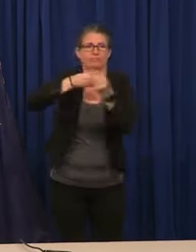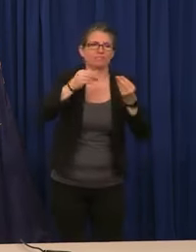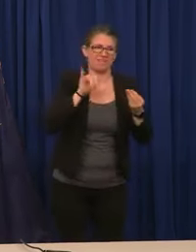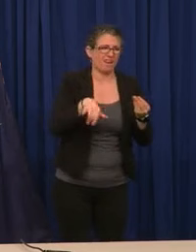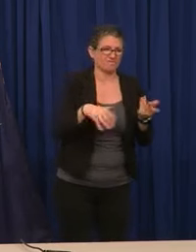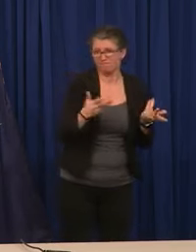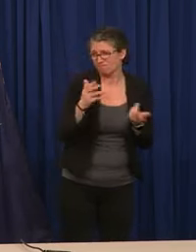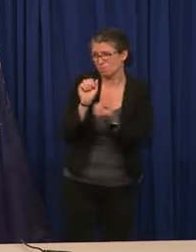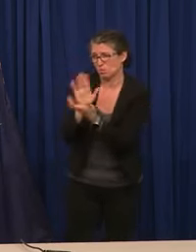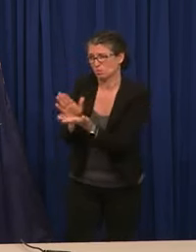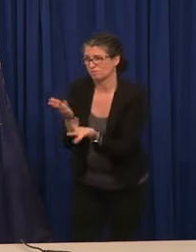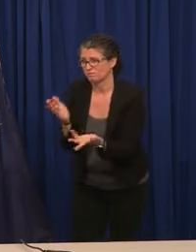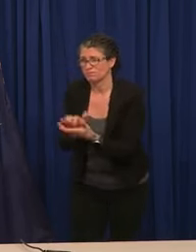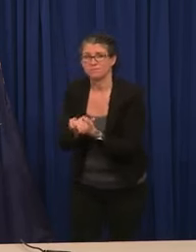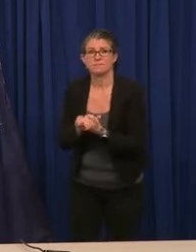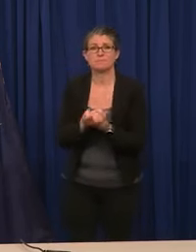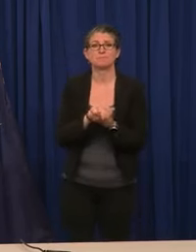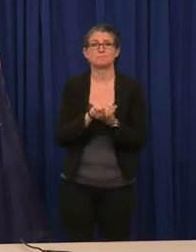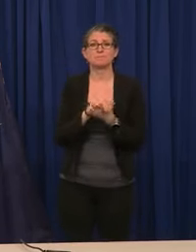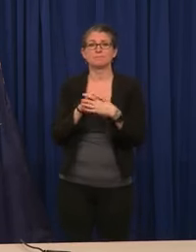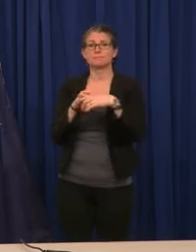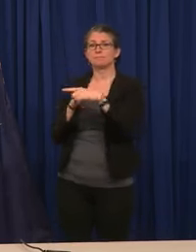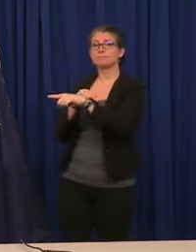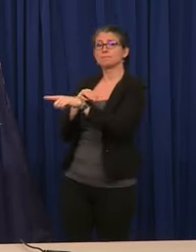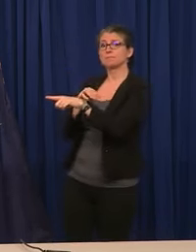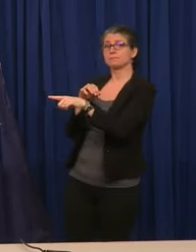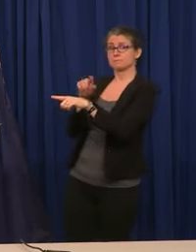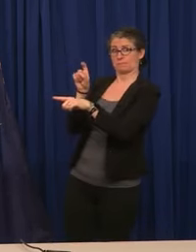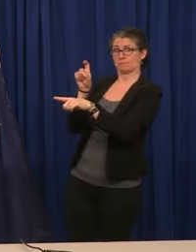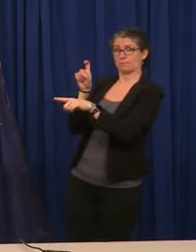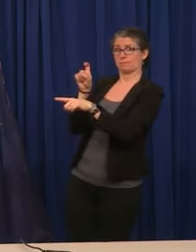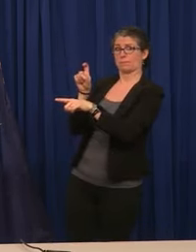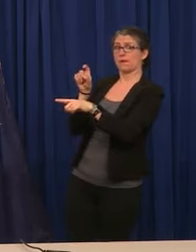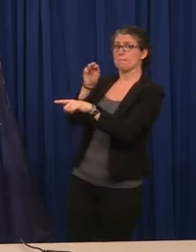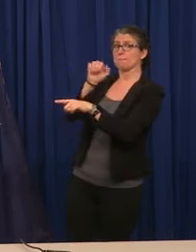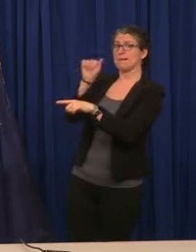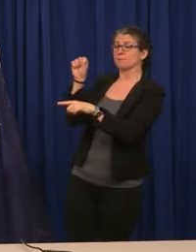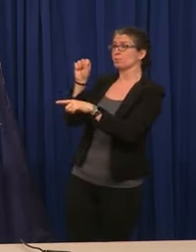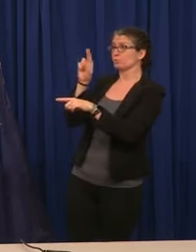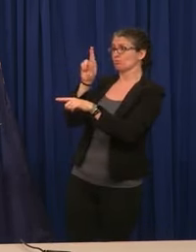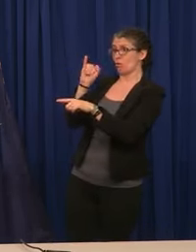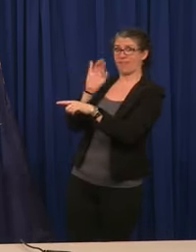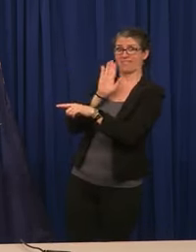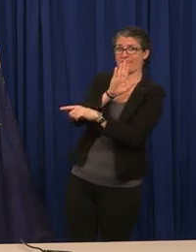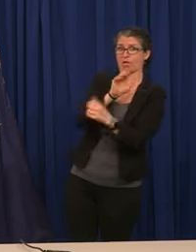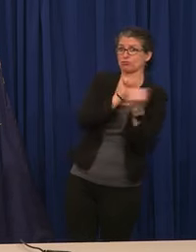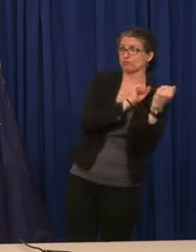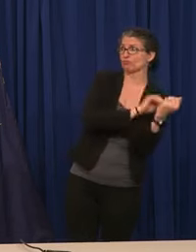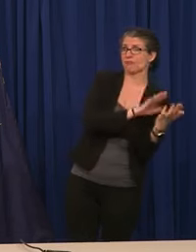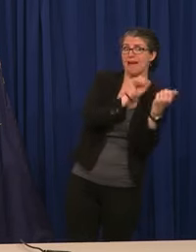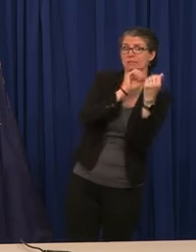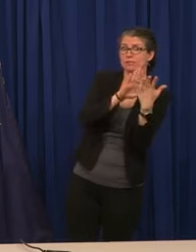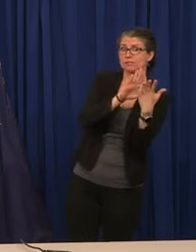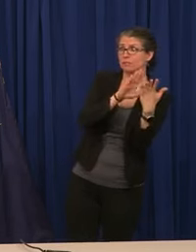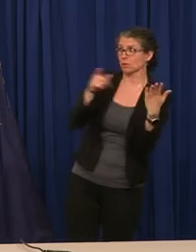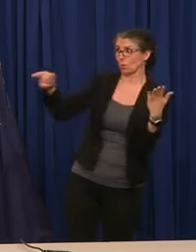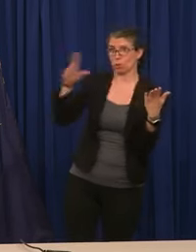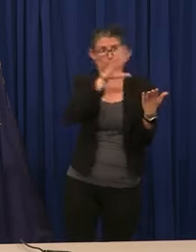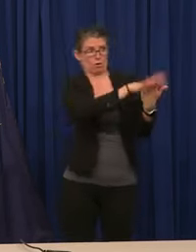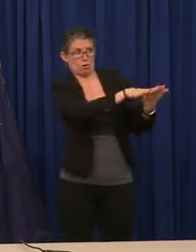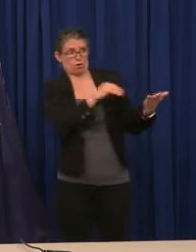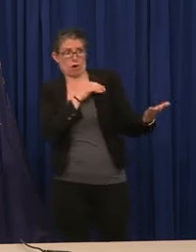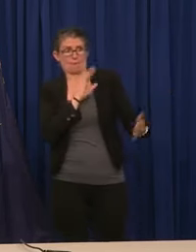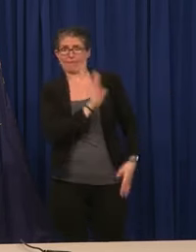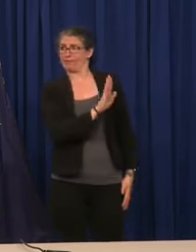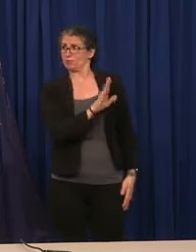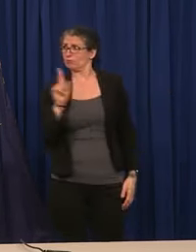Doing right now that you think might be something Maine may want to adopt? So the question is, are there other things that, say, Massachusetts and Rhode Island are doing that